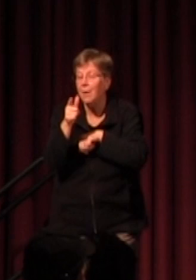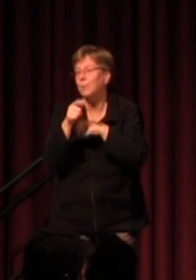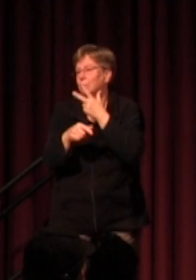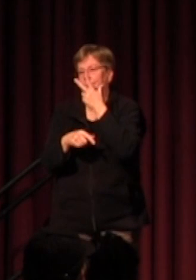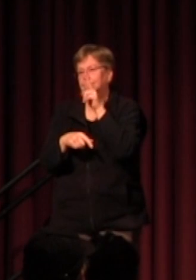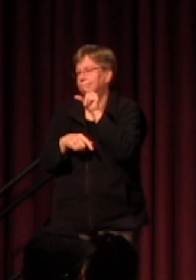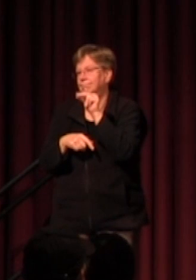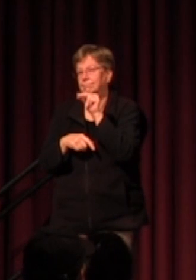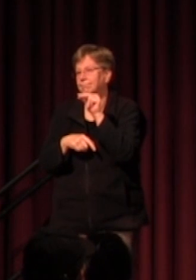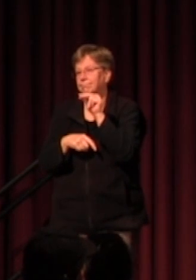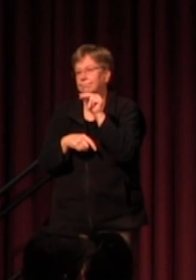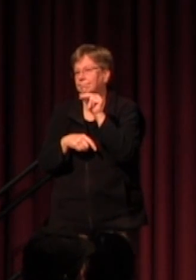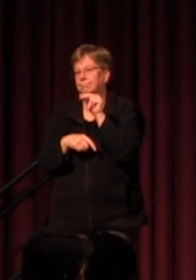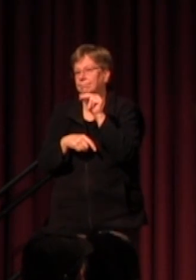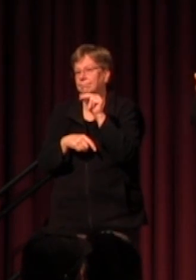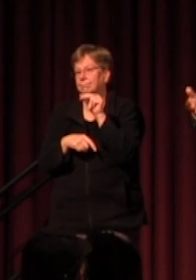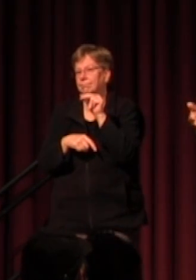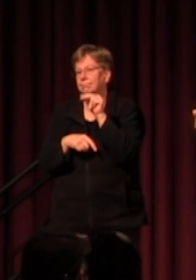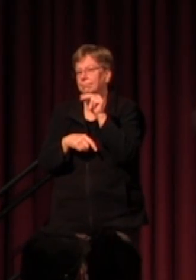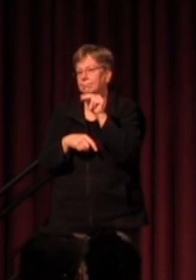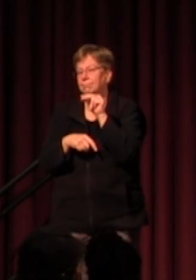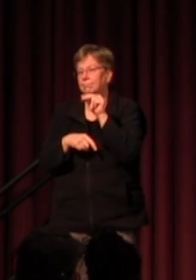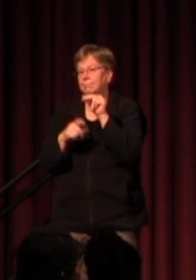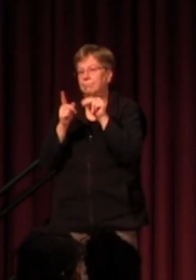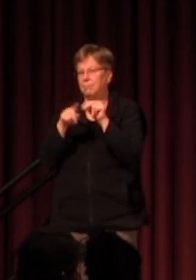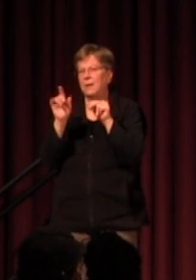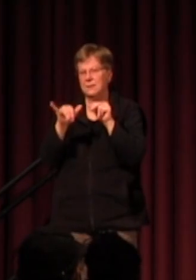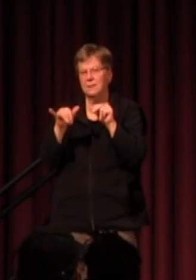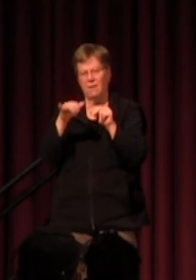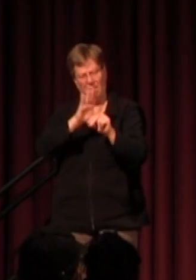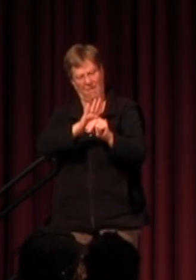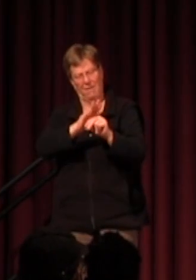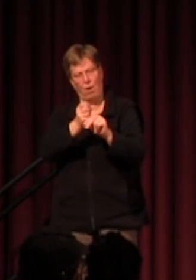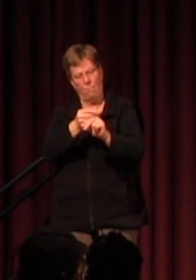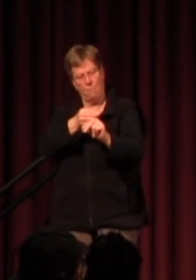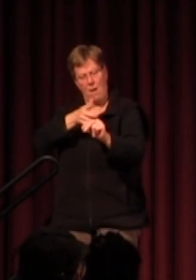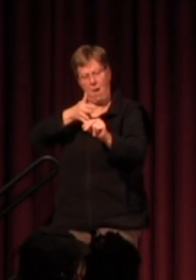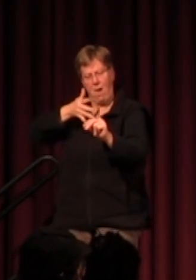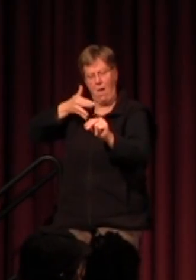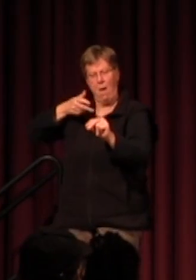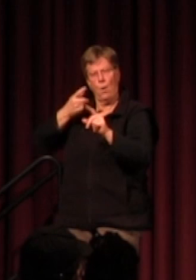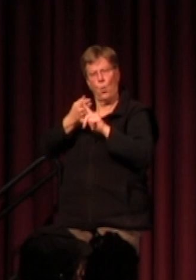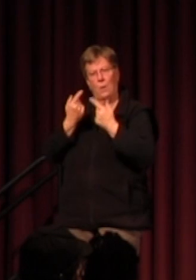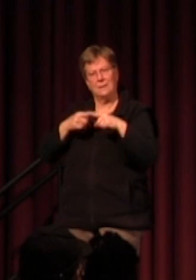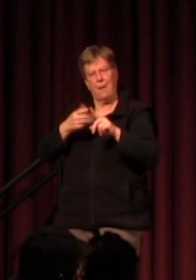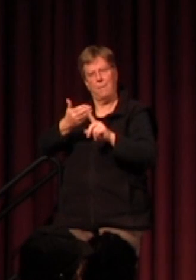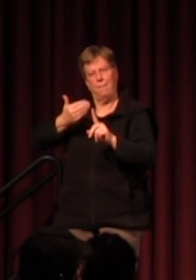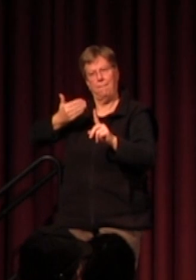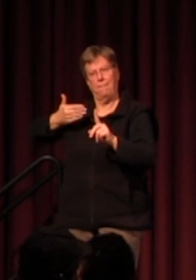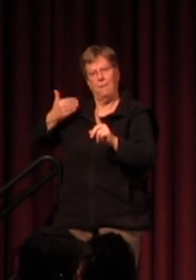it. But it doesn't take away the compound effect of the things that have happened.